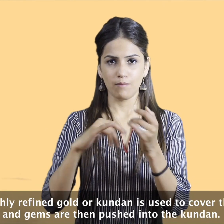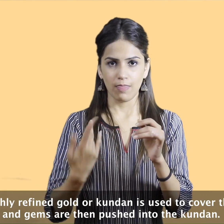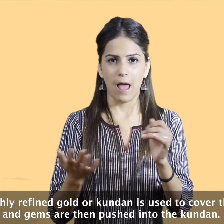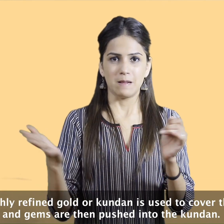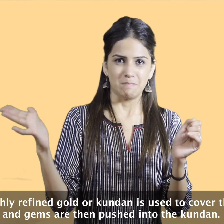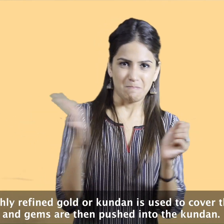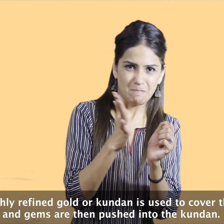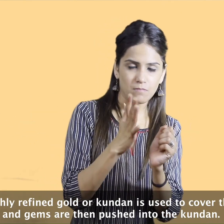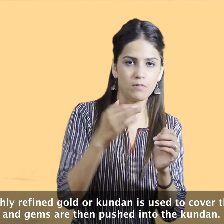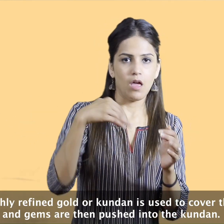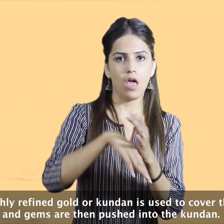kundan.